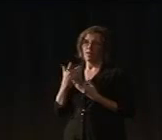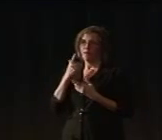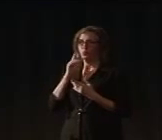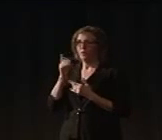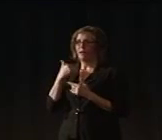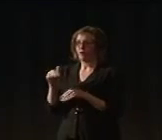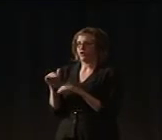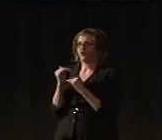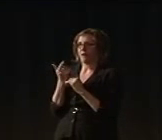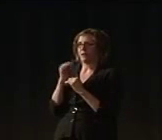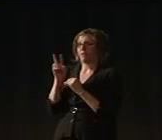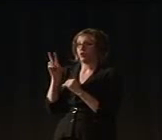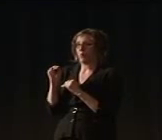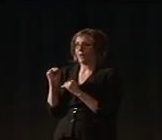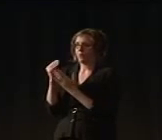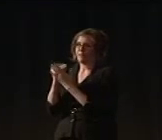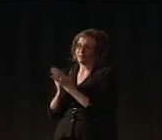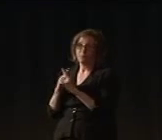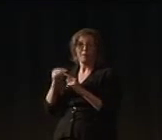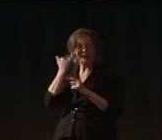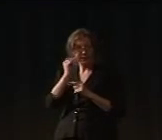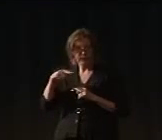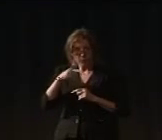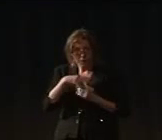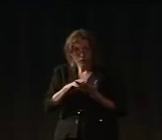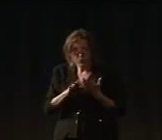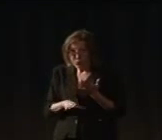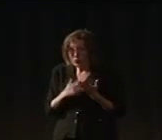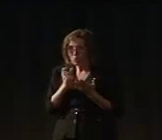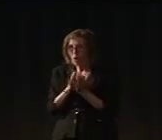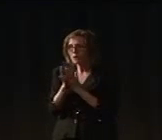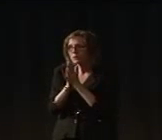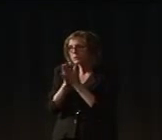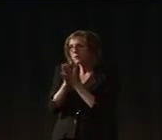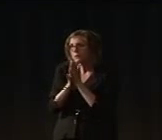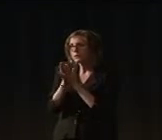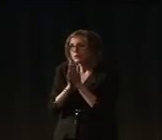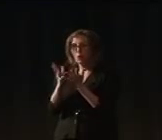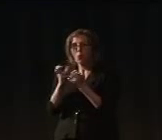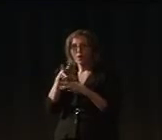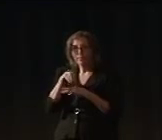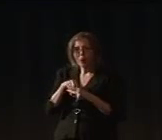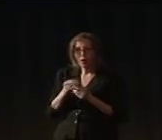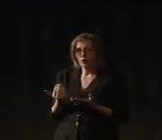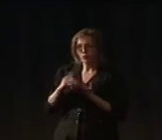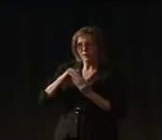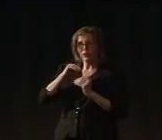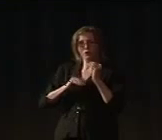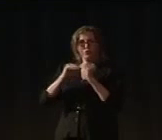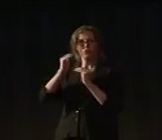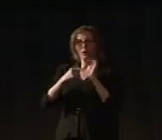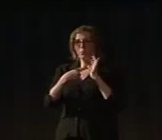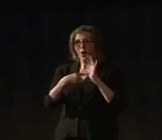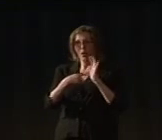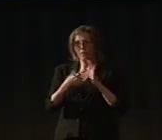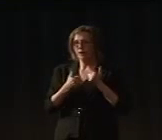lifted. So if you have students interested in climate, students interested in reconstructing models and finding alternative way of negotiating,